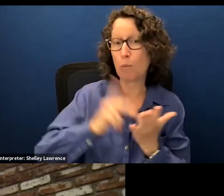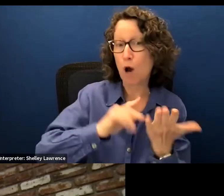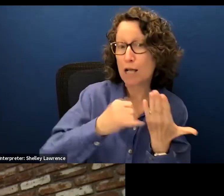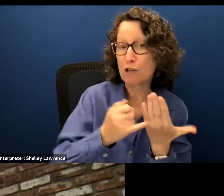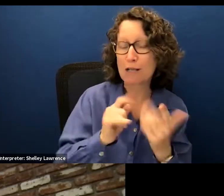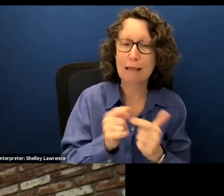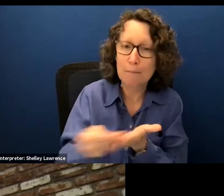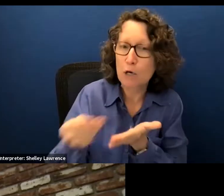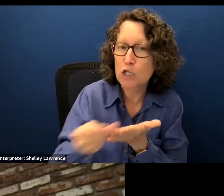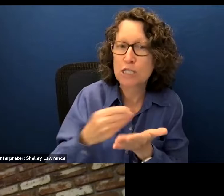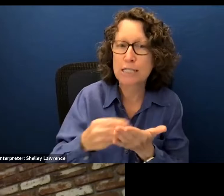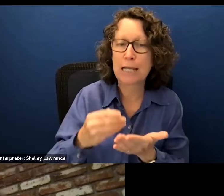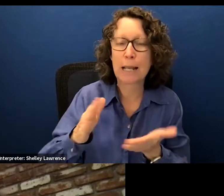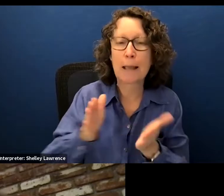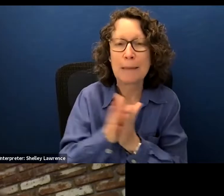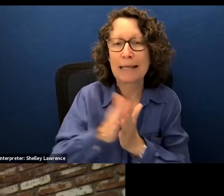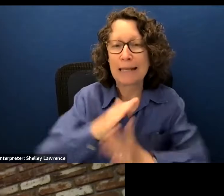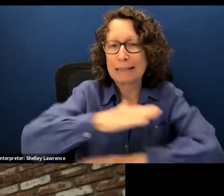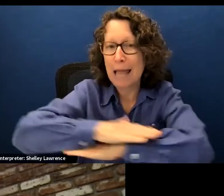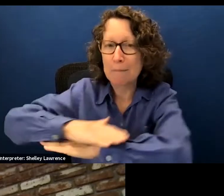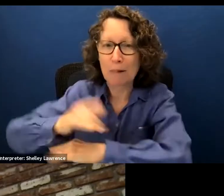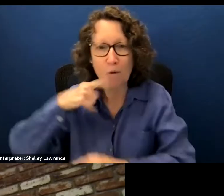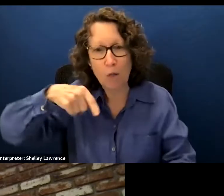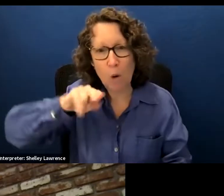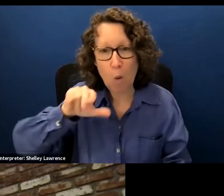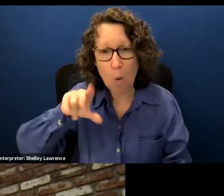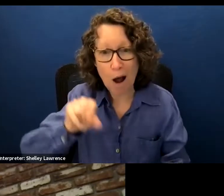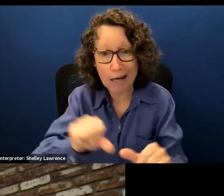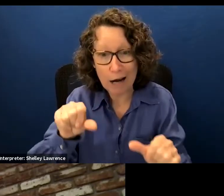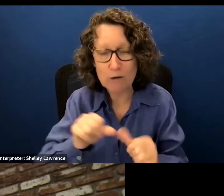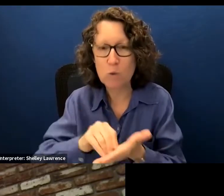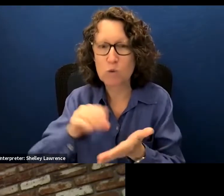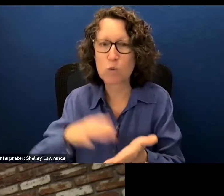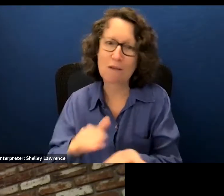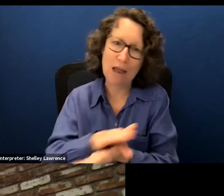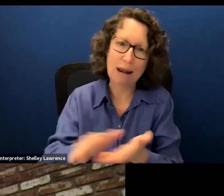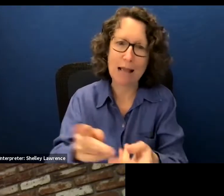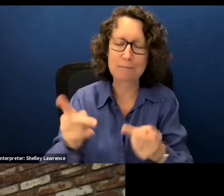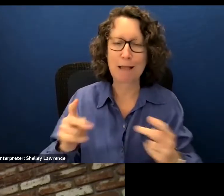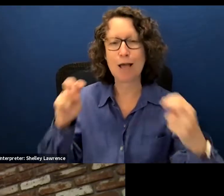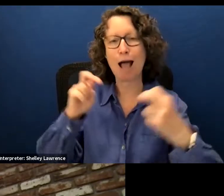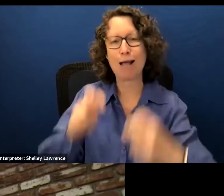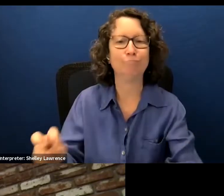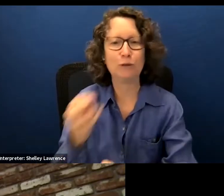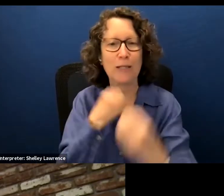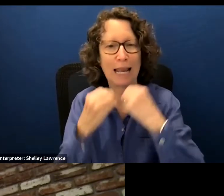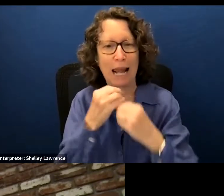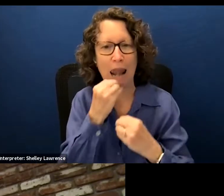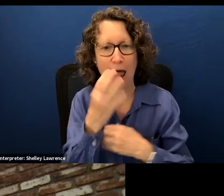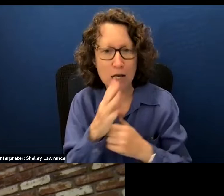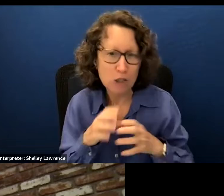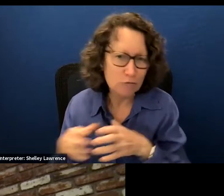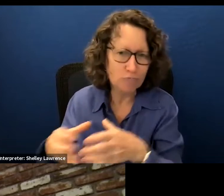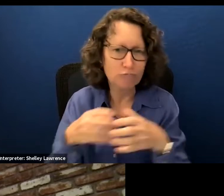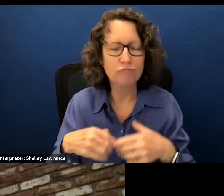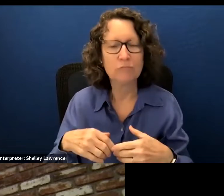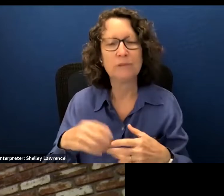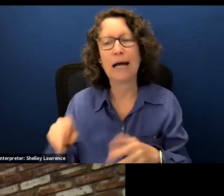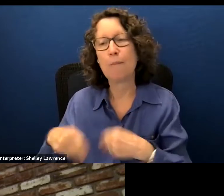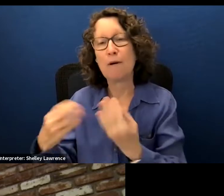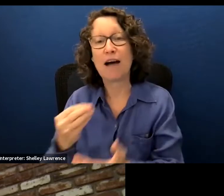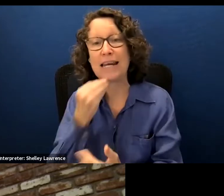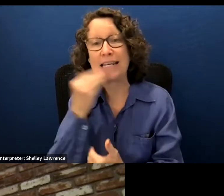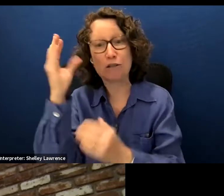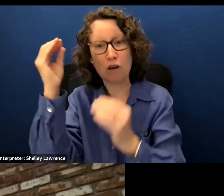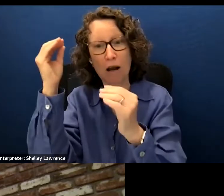as purchasing picnic tables for the quad area, so students have a nice place to eat lunch together, providing teacher